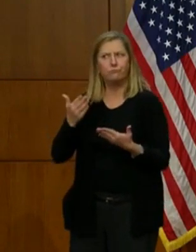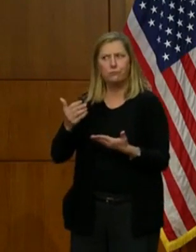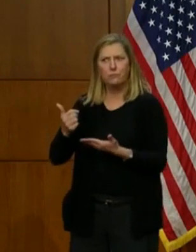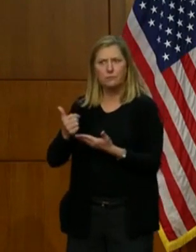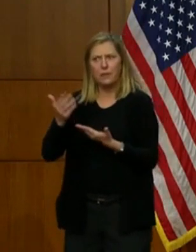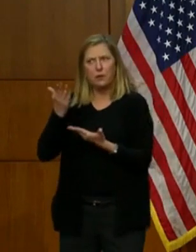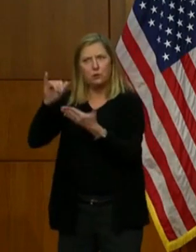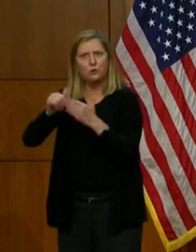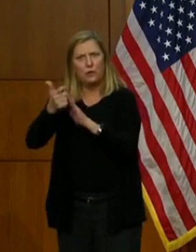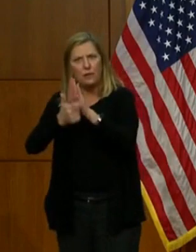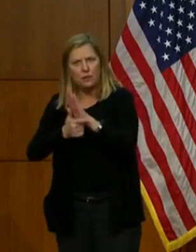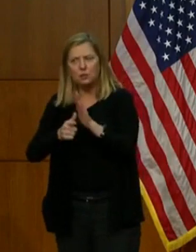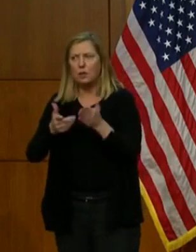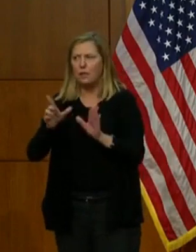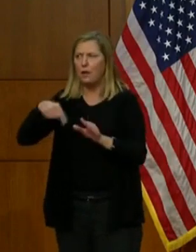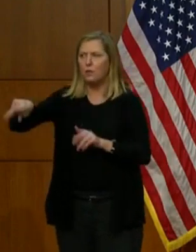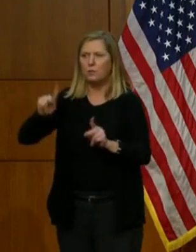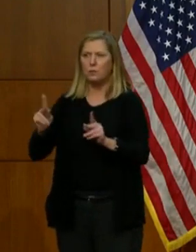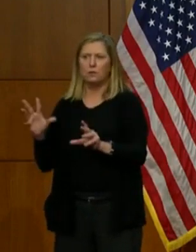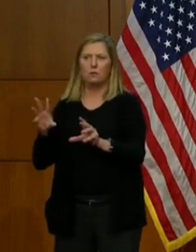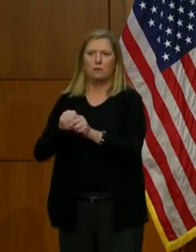solution.